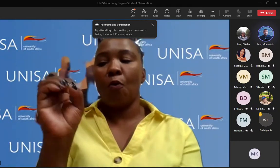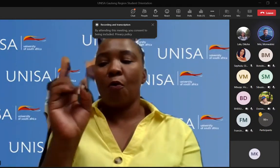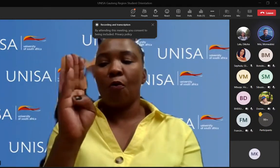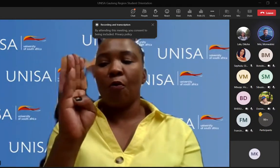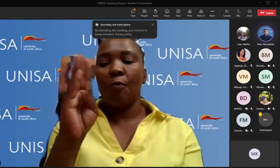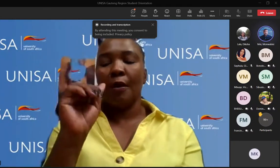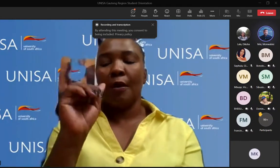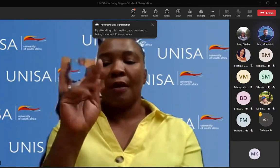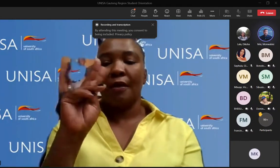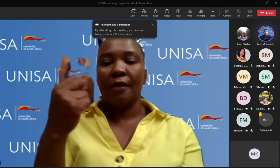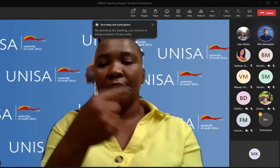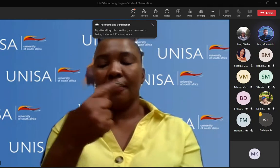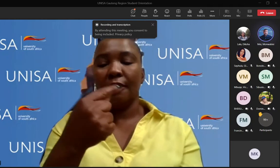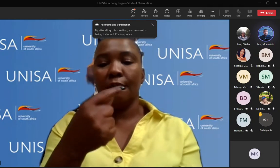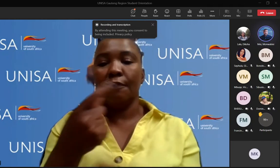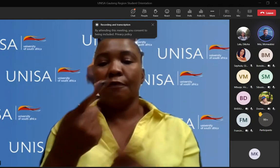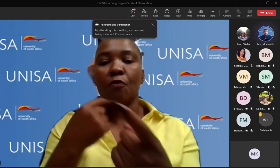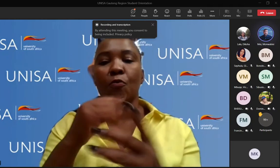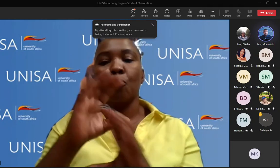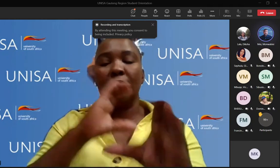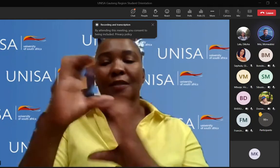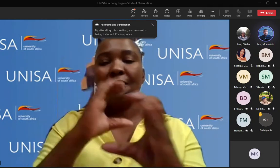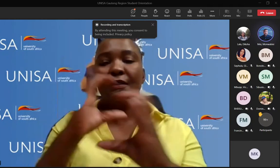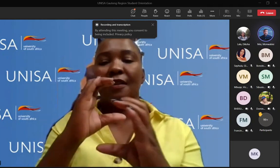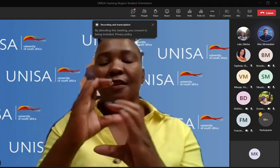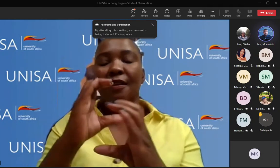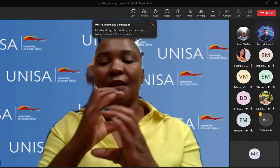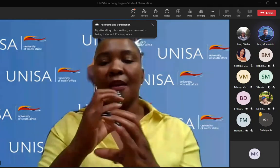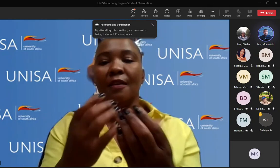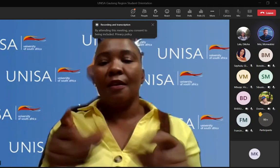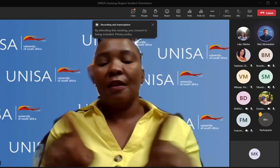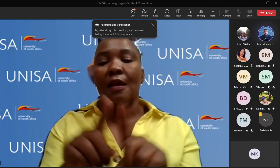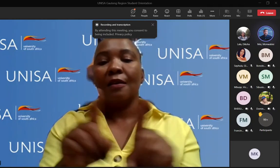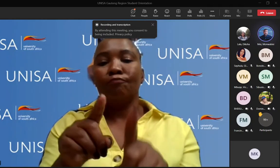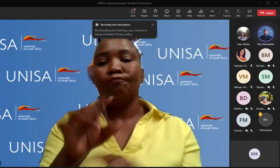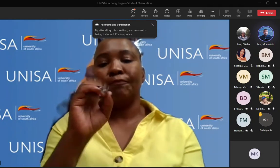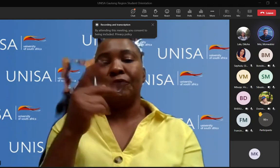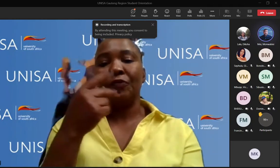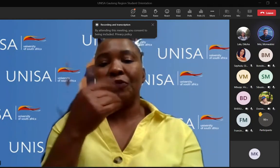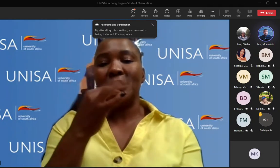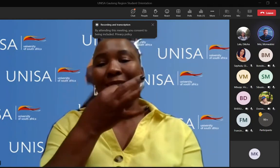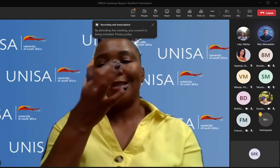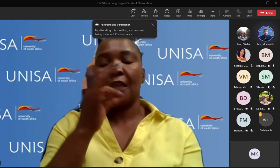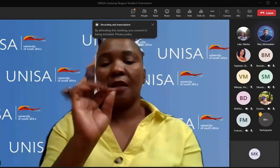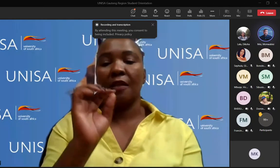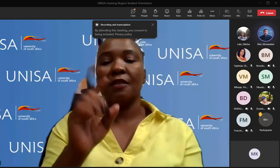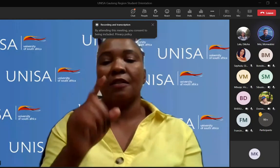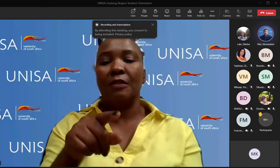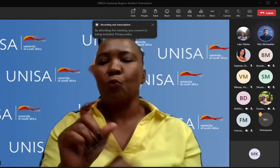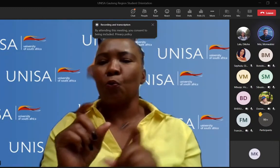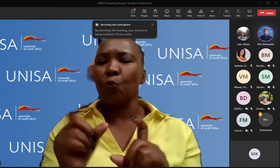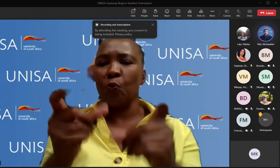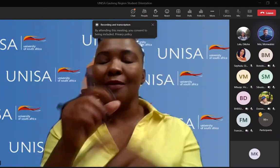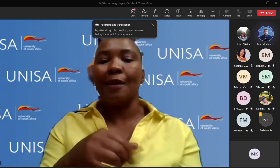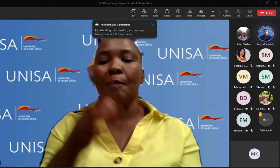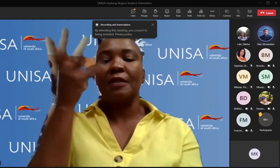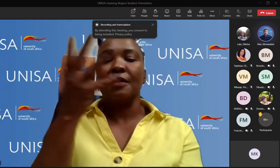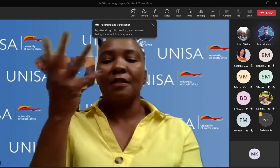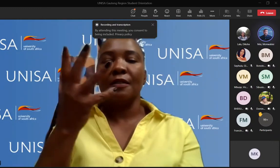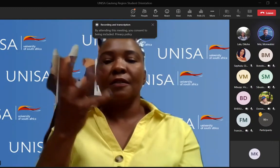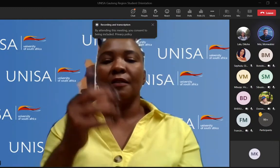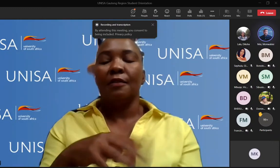from Communications uh hence also teacher said that she was very quick in her presentation